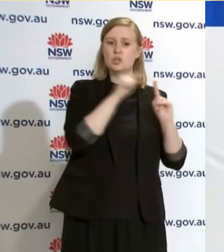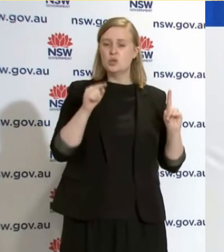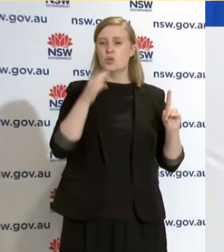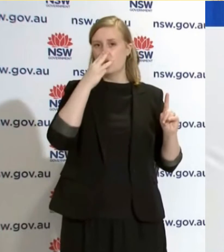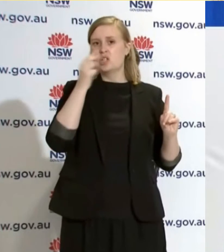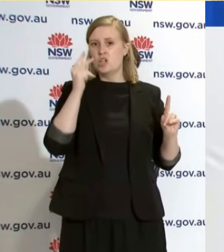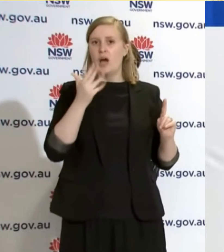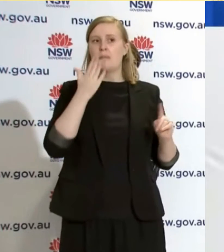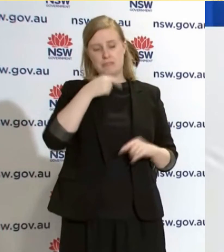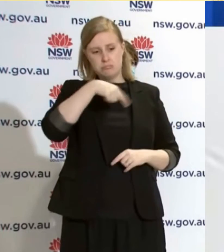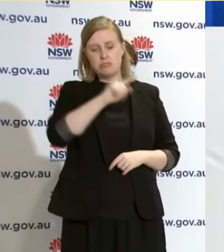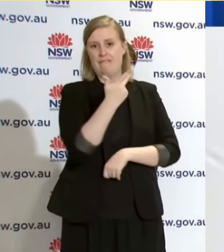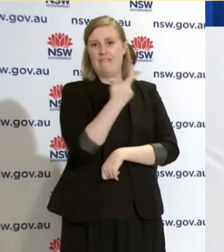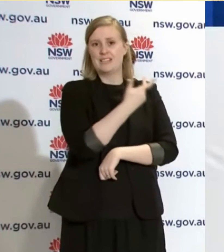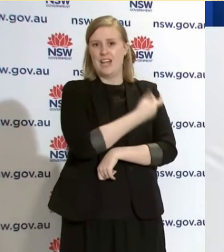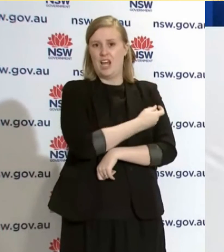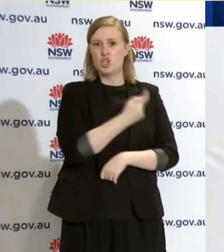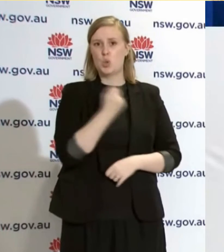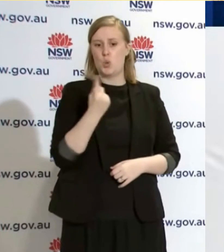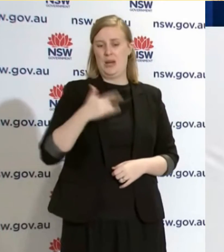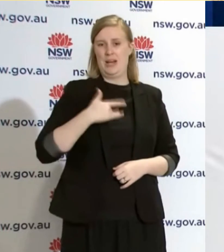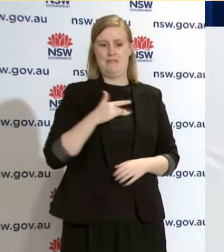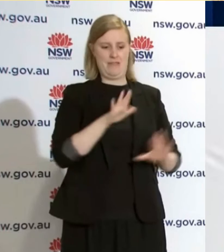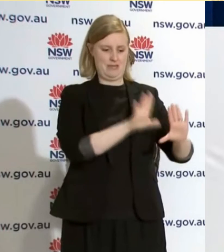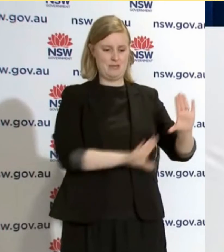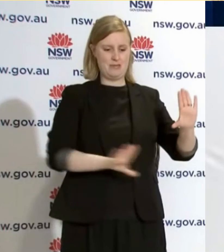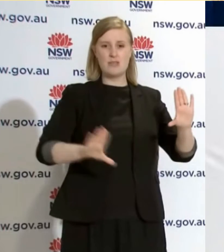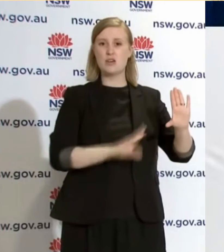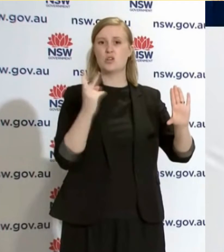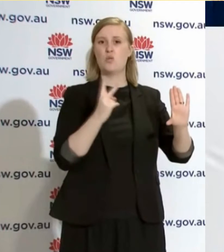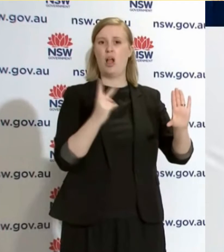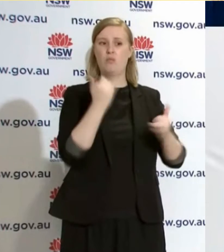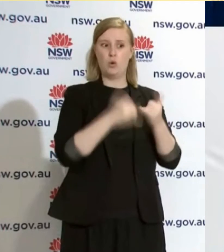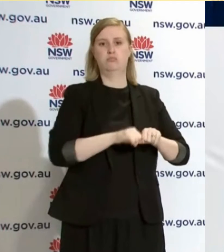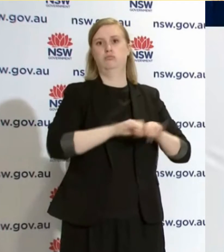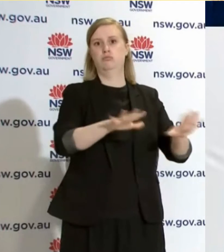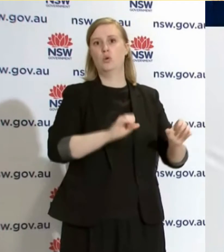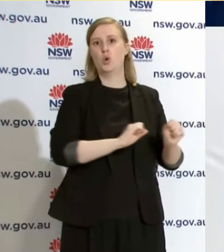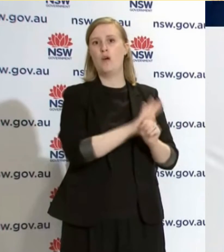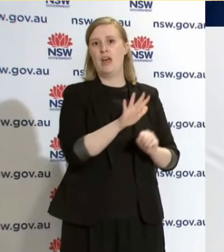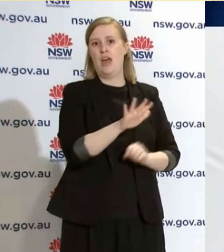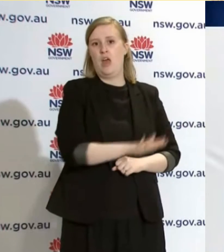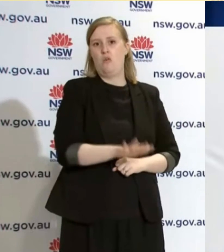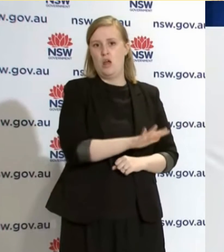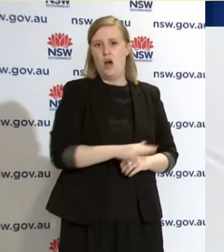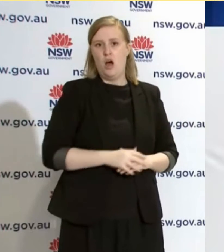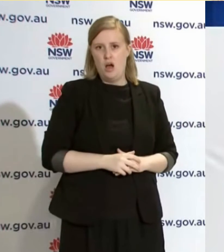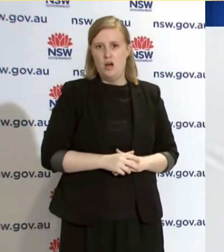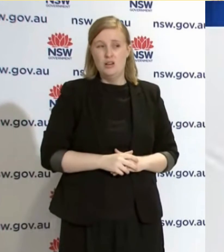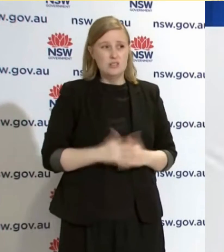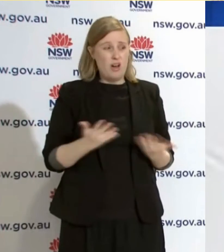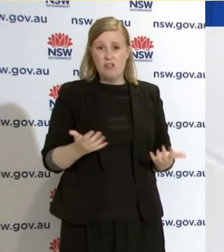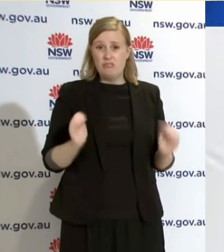and get vaccinated. But also know there are a number of very good vaccines available. So we're asking everybody to come forward and get